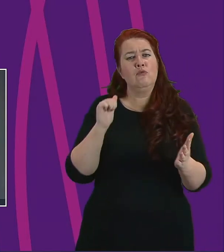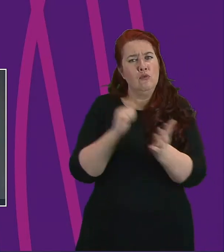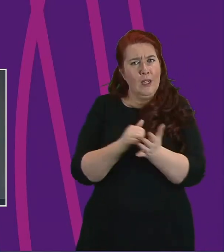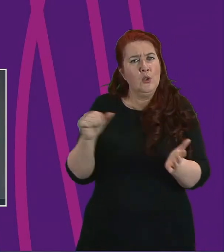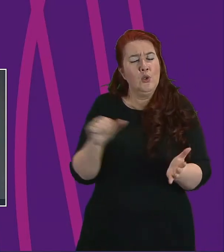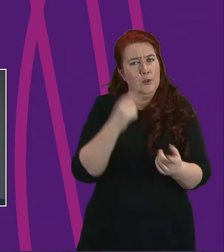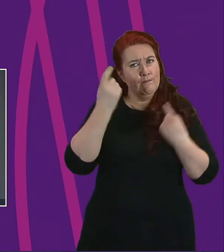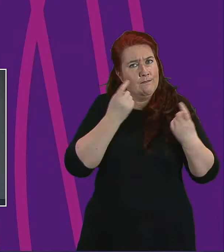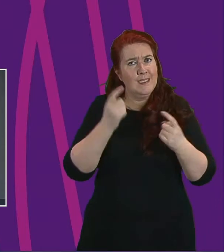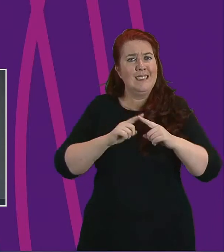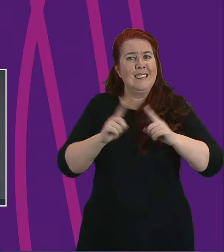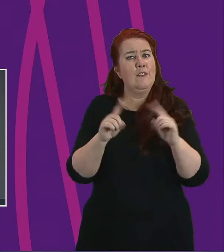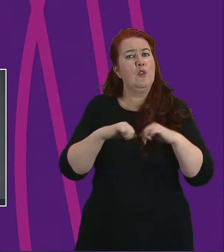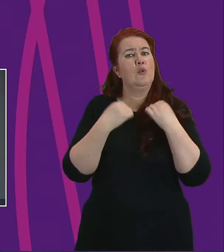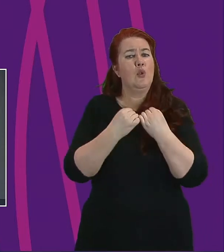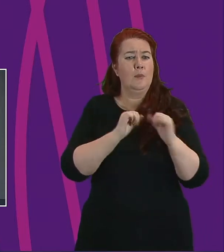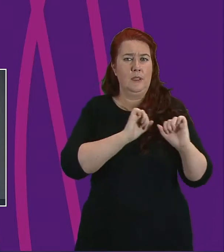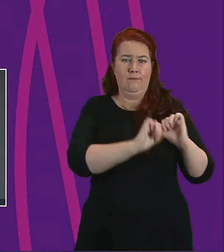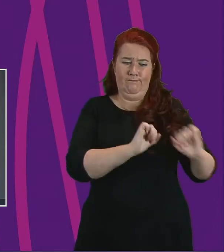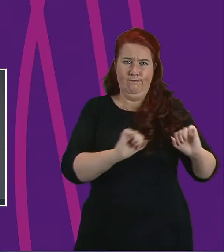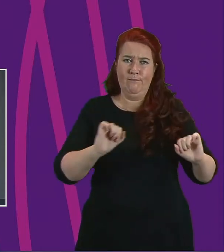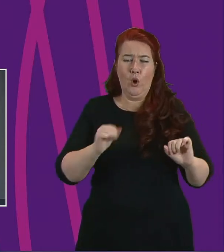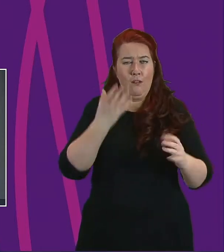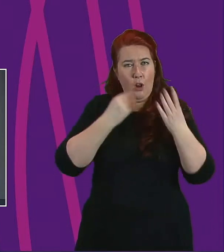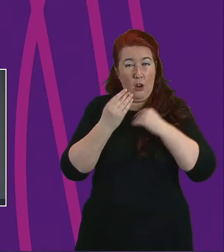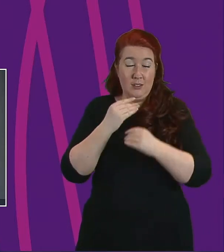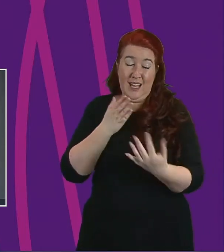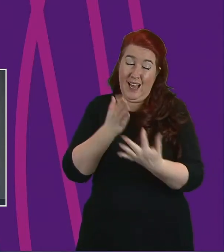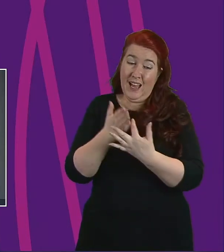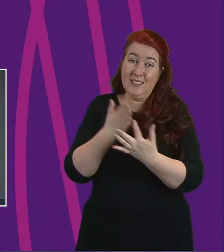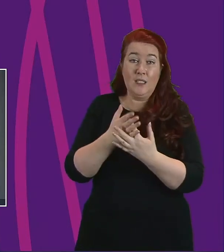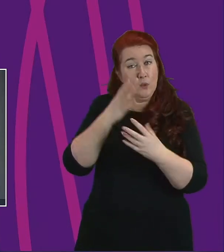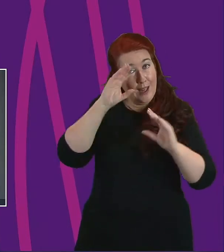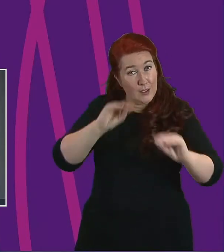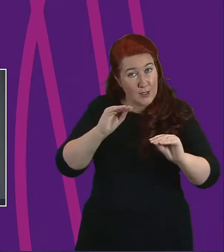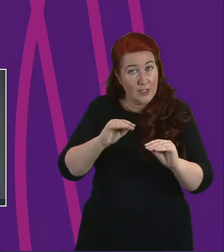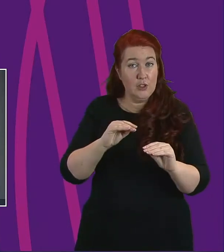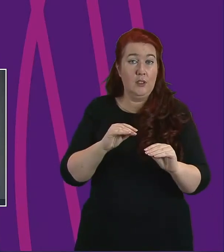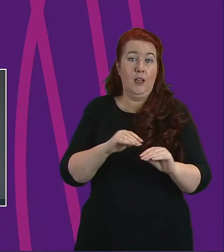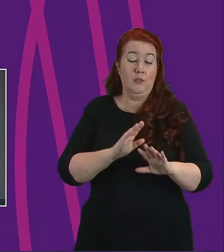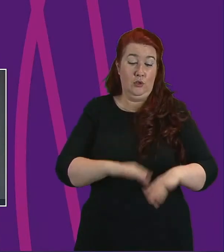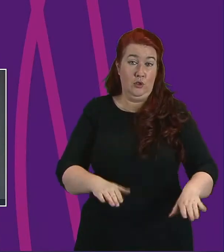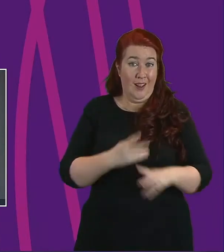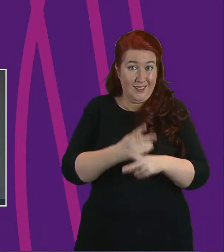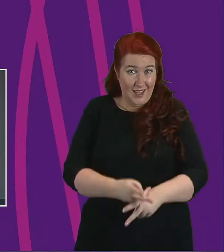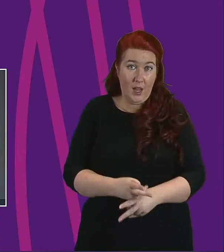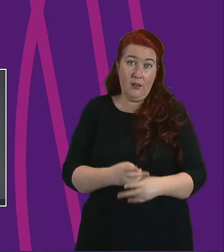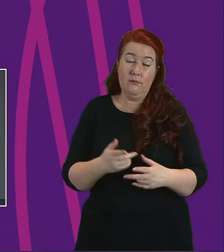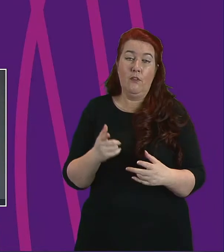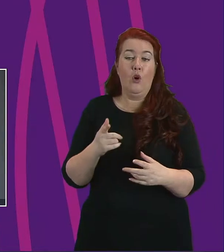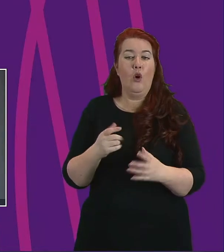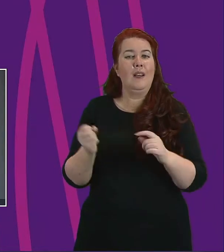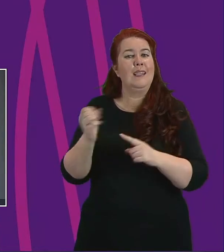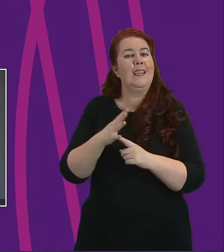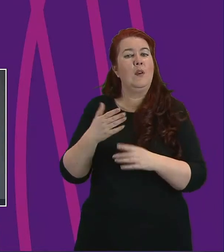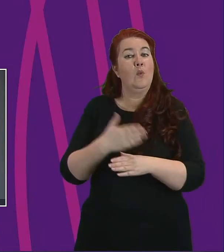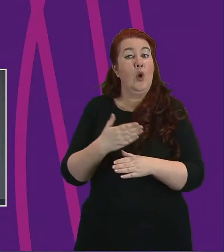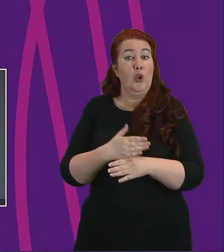different groups of learners. Access to education and childcare for children of key workers will continue to be